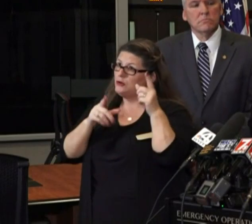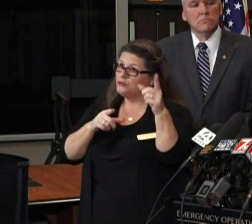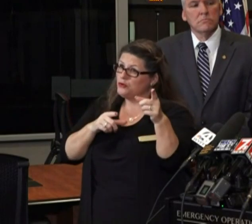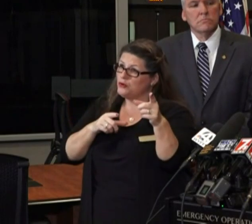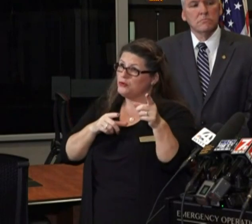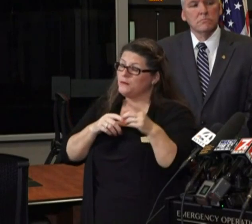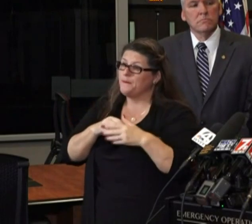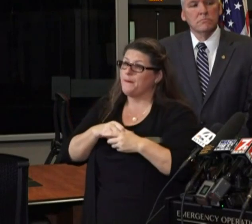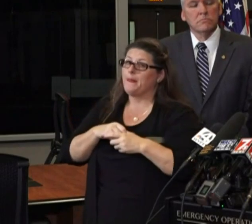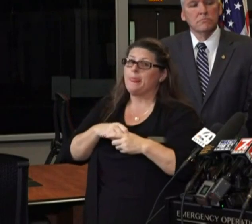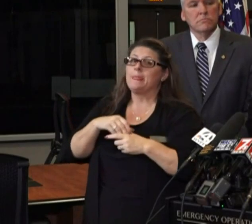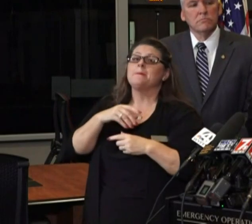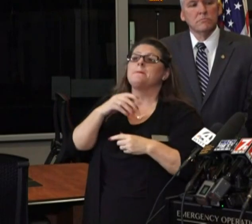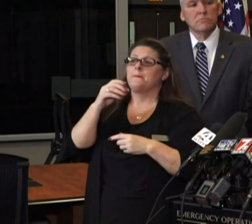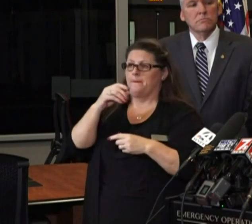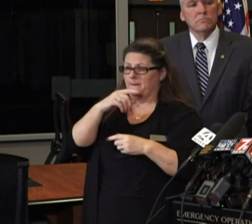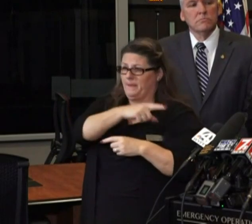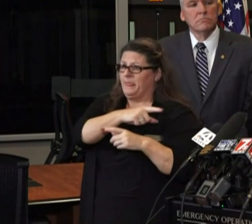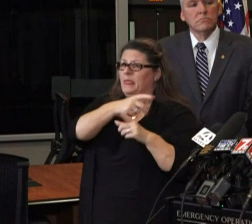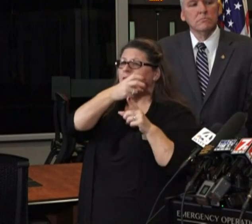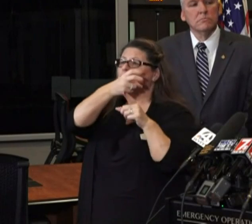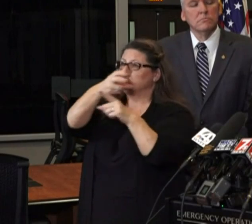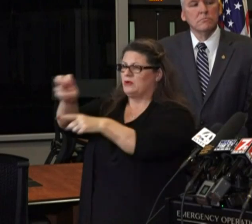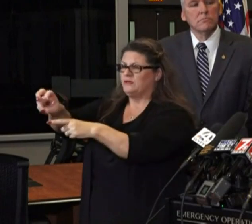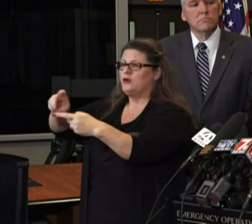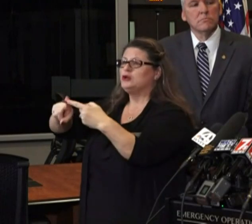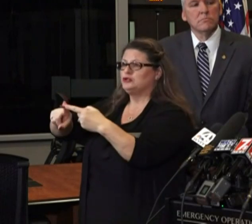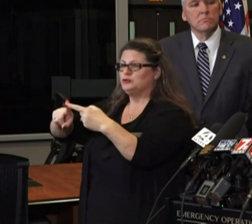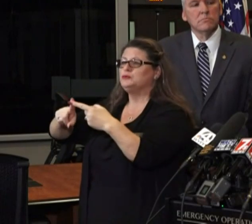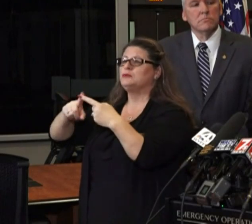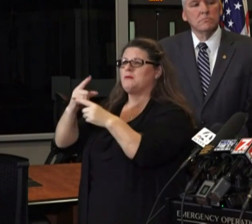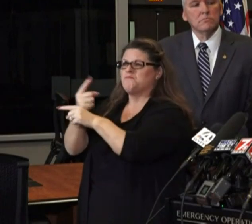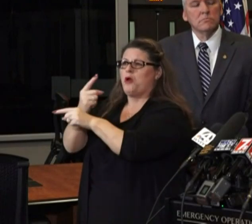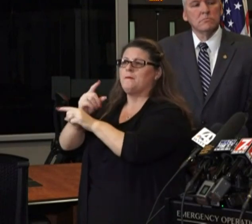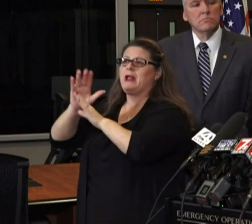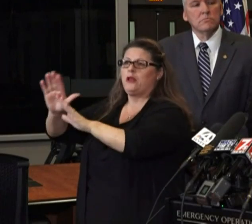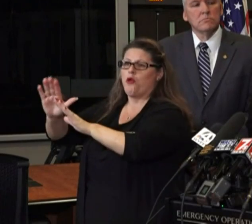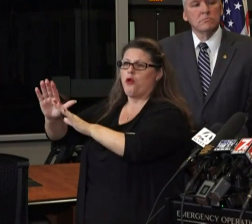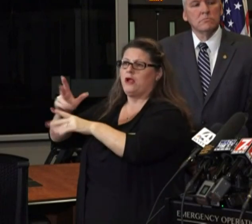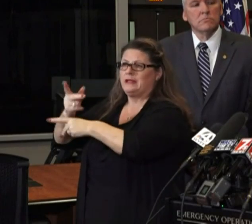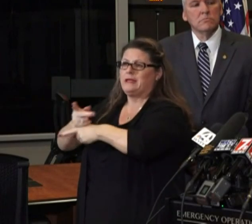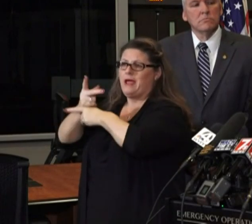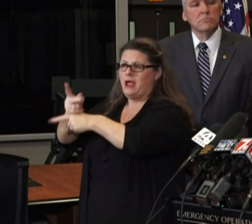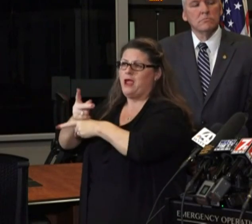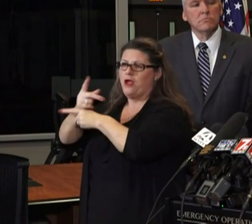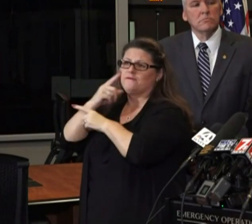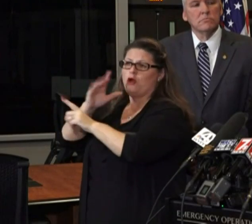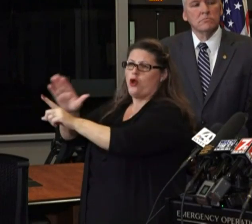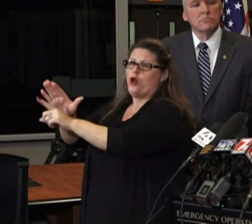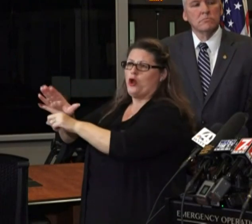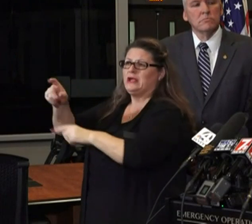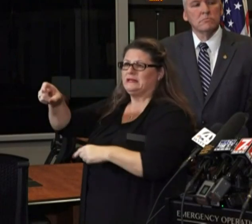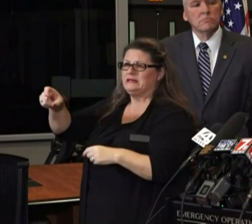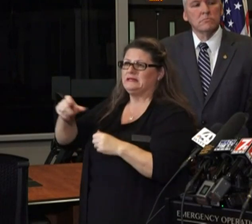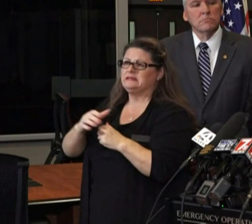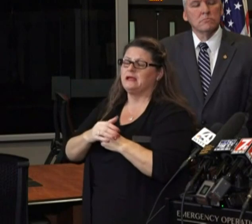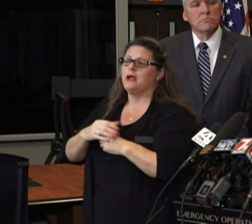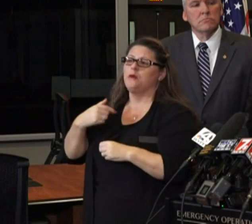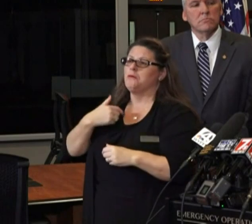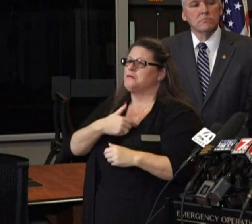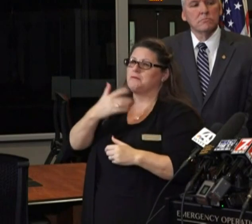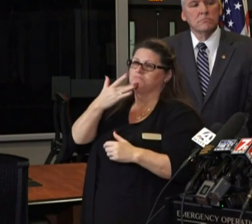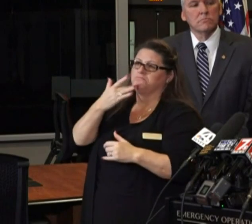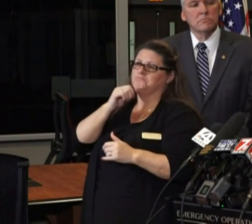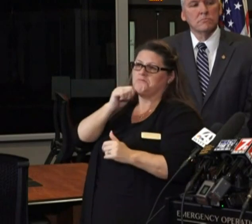She's been transferred to an appropriate level of care for her needs, and we otherwise don't comment on